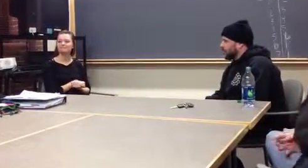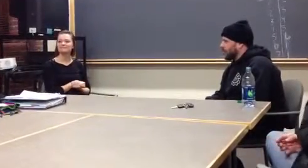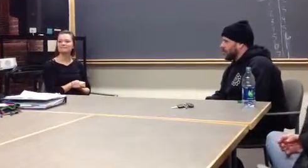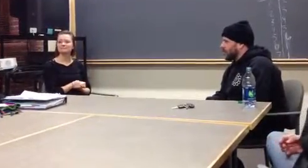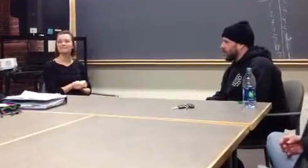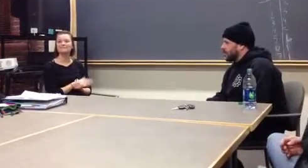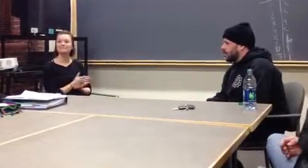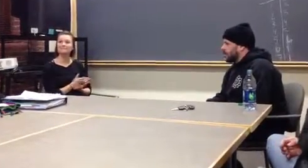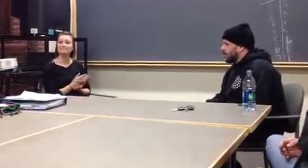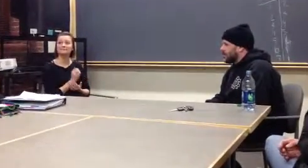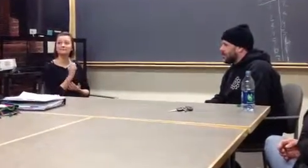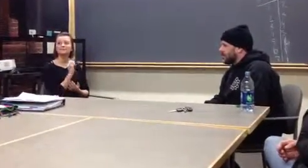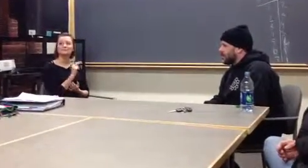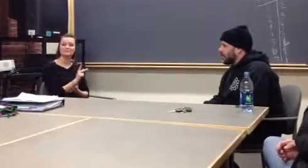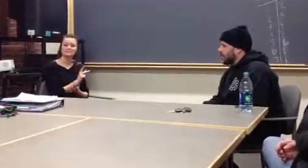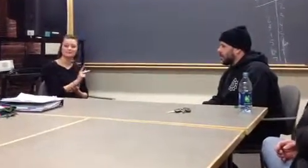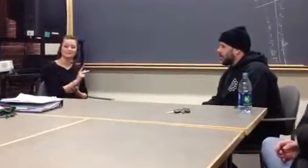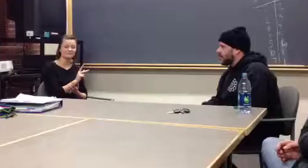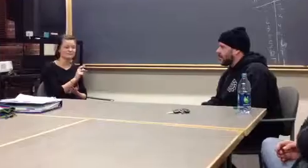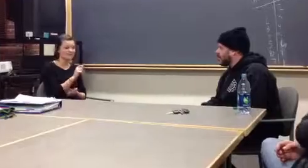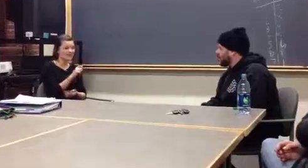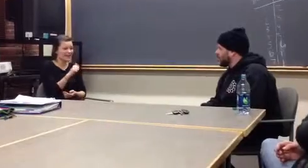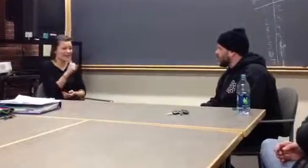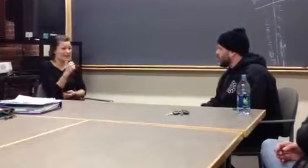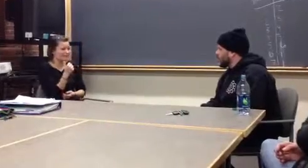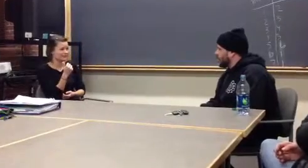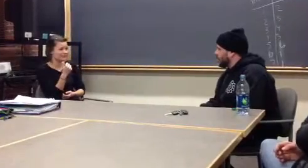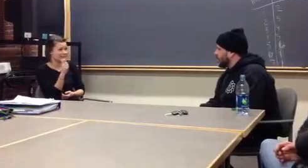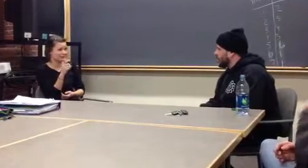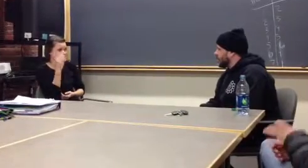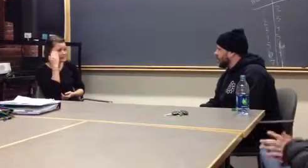I know that. Okay, so is there anything else that I need to know so I can sound smart?